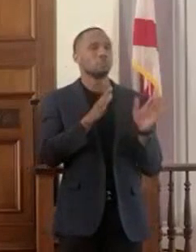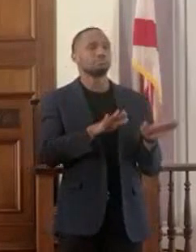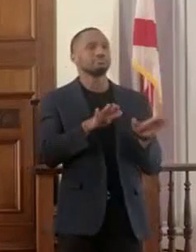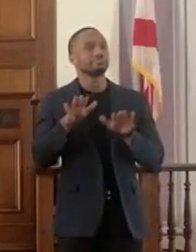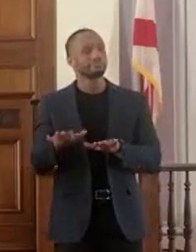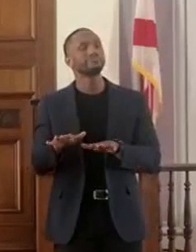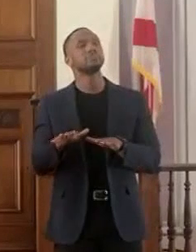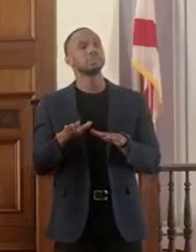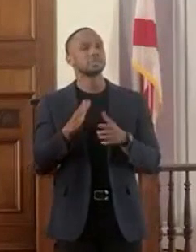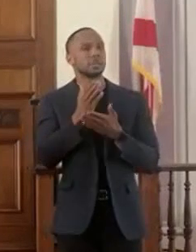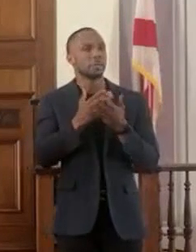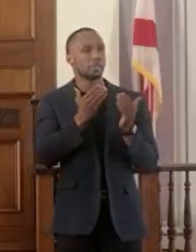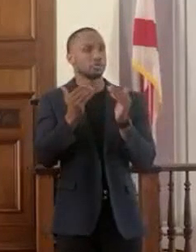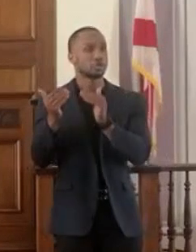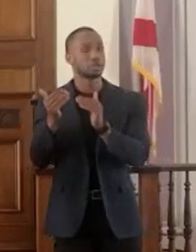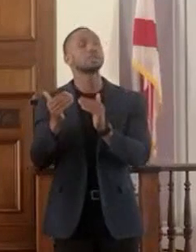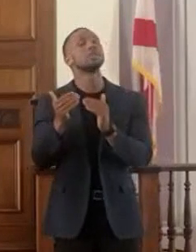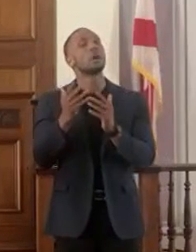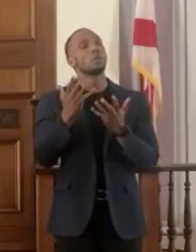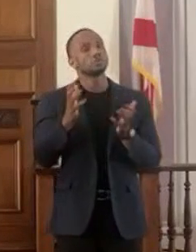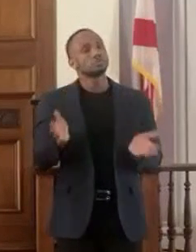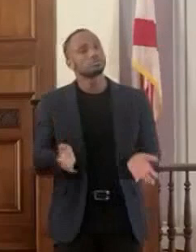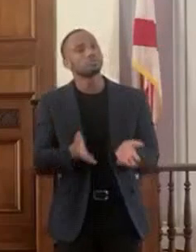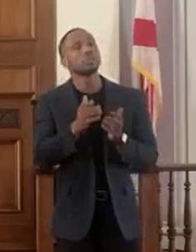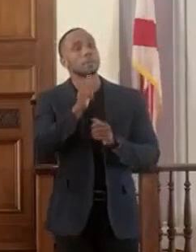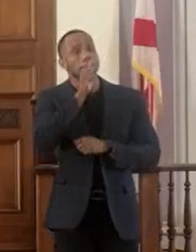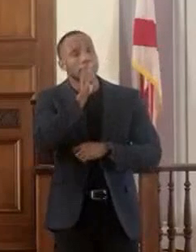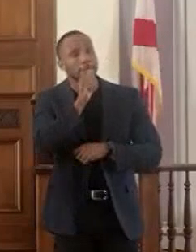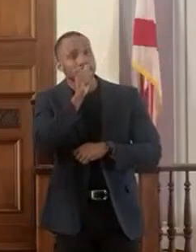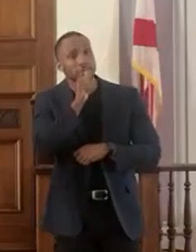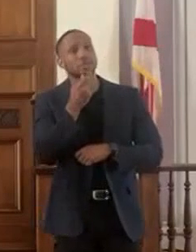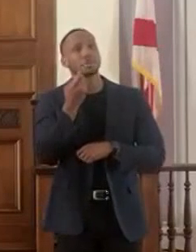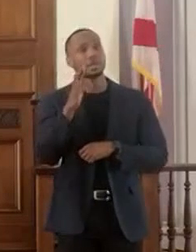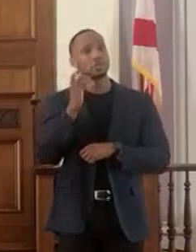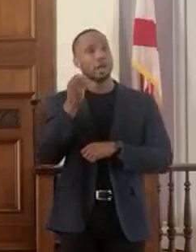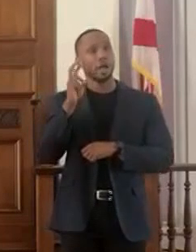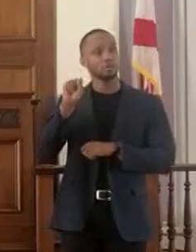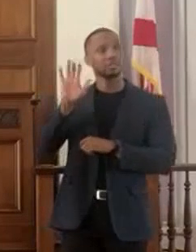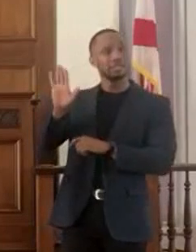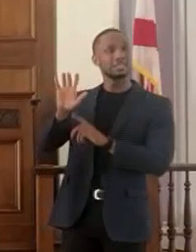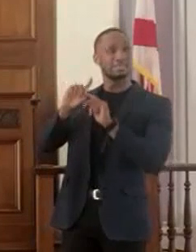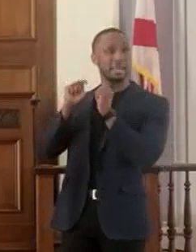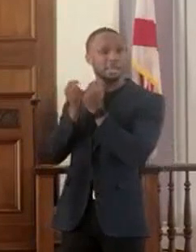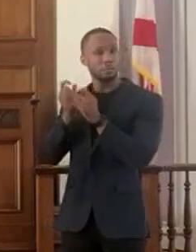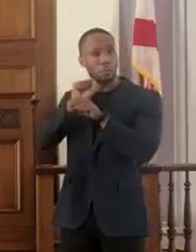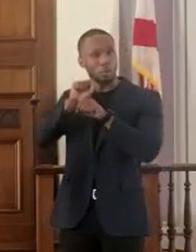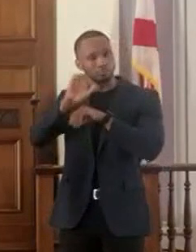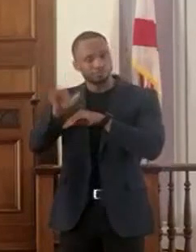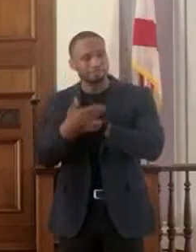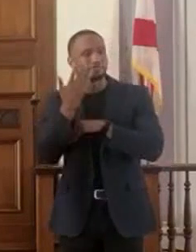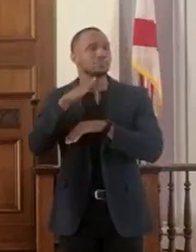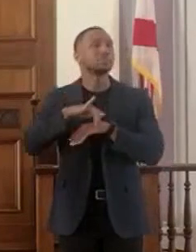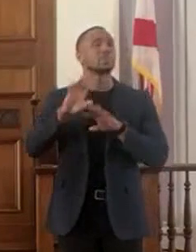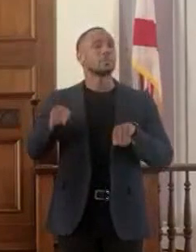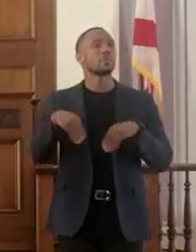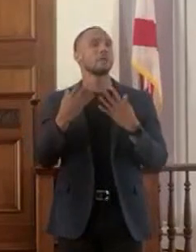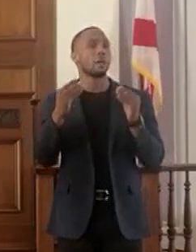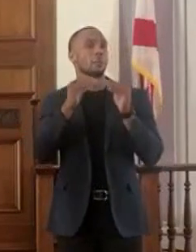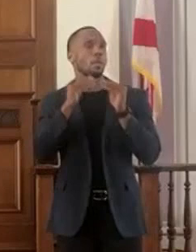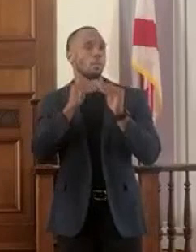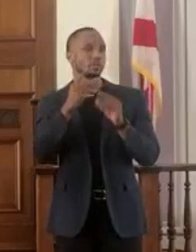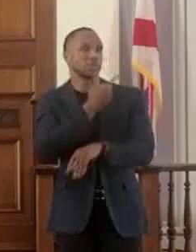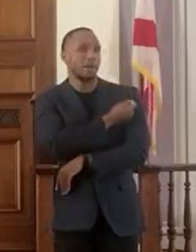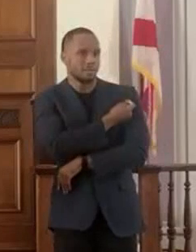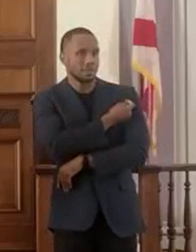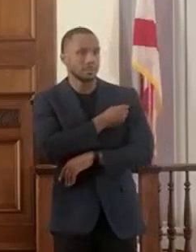to once again urge patience of Job as Dr. Harris and his team work around the clock to get more shots in more